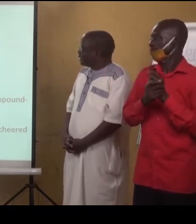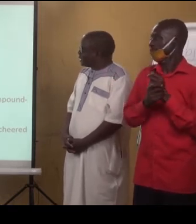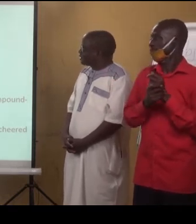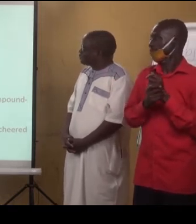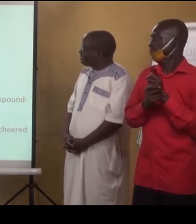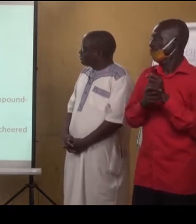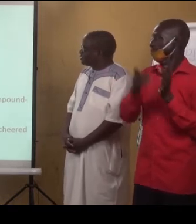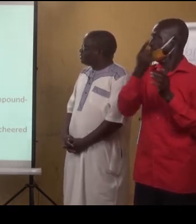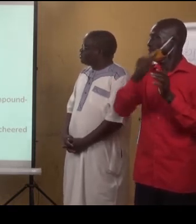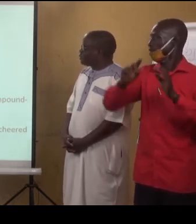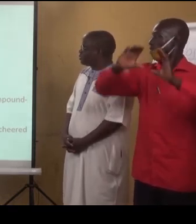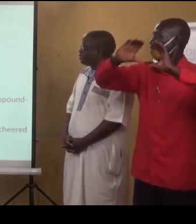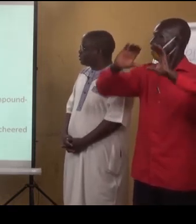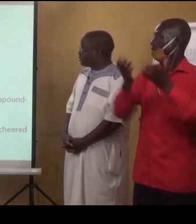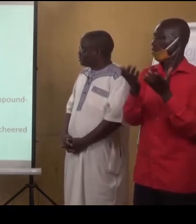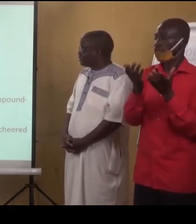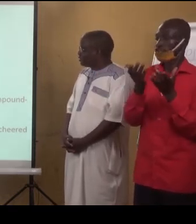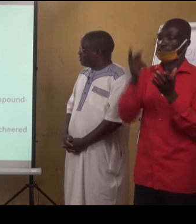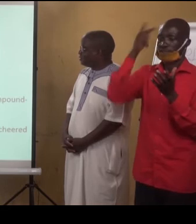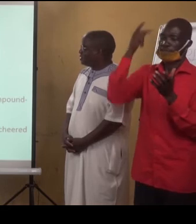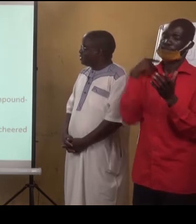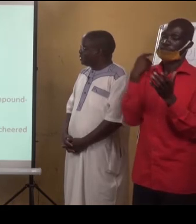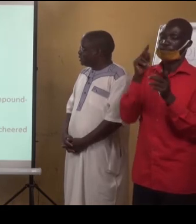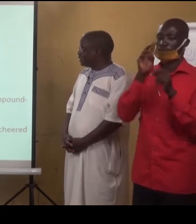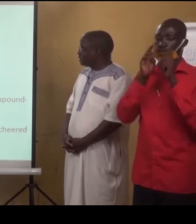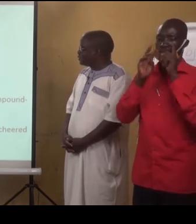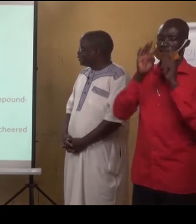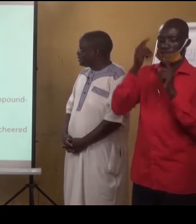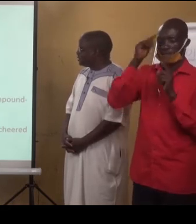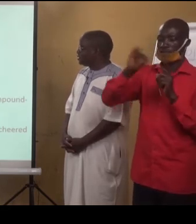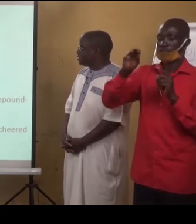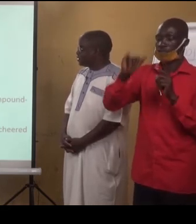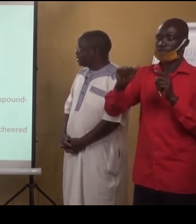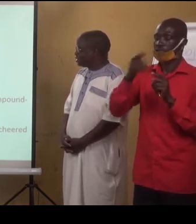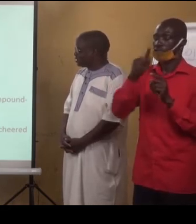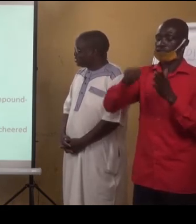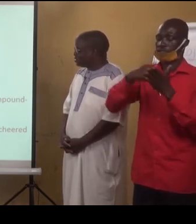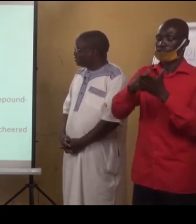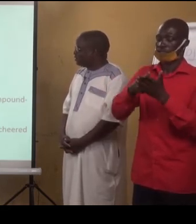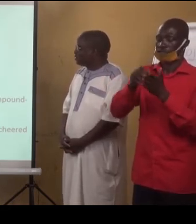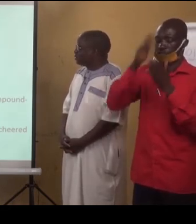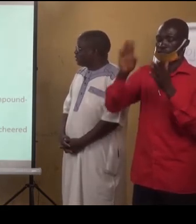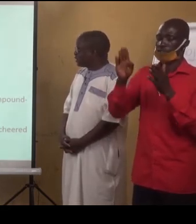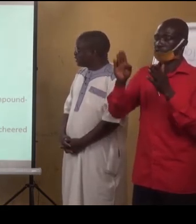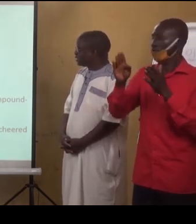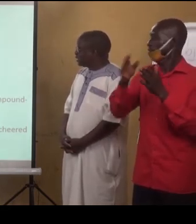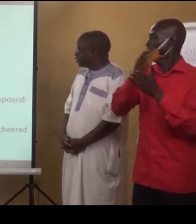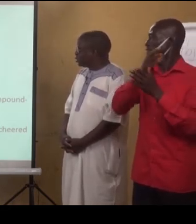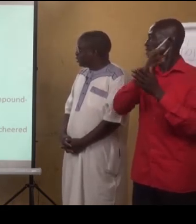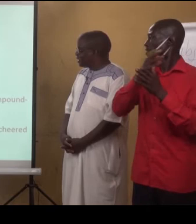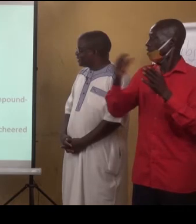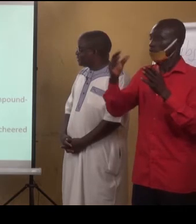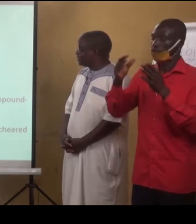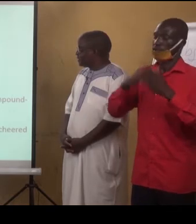The class prefect wept for joy. The graduating students cheered because they